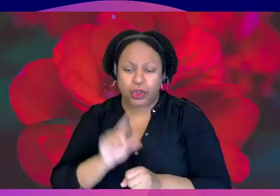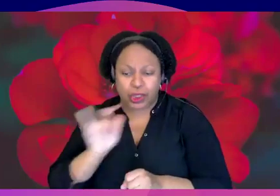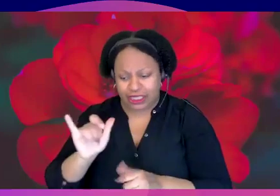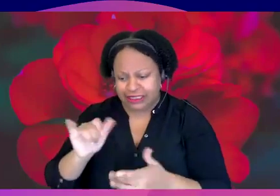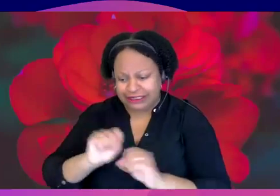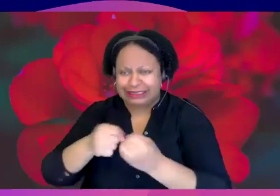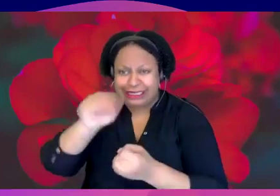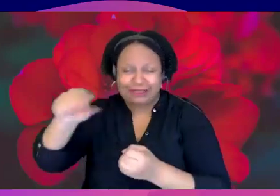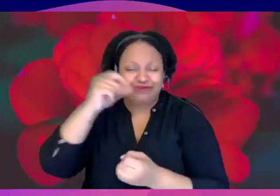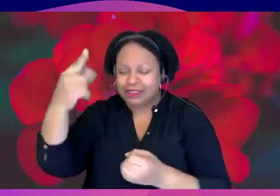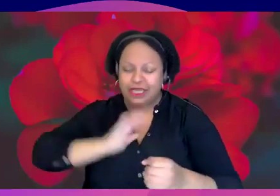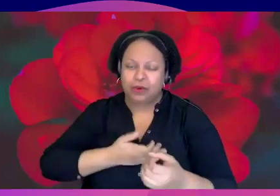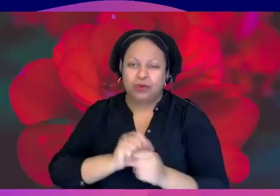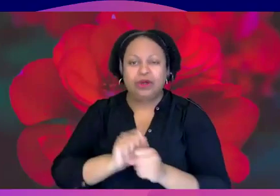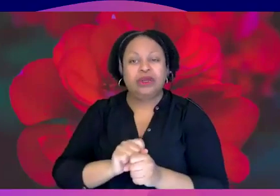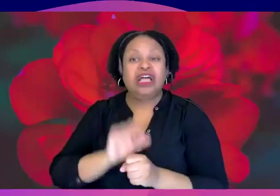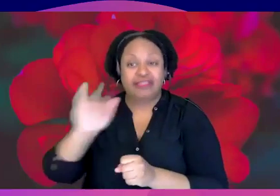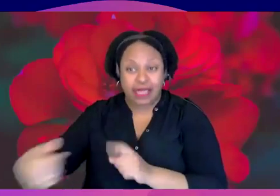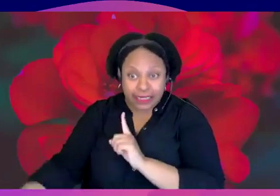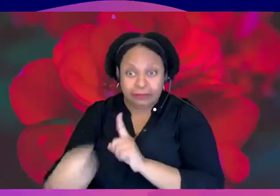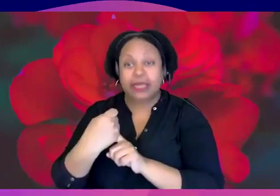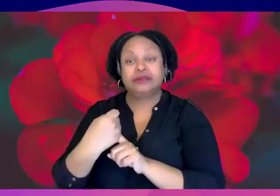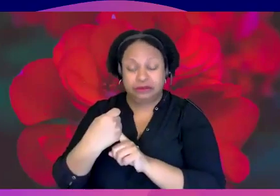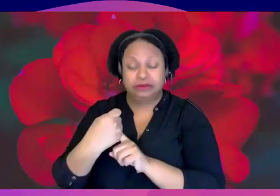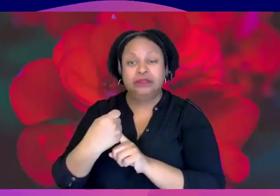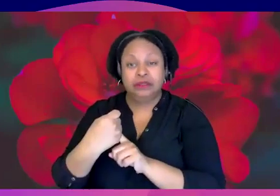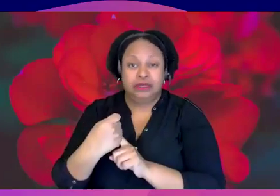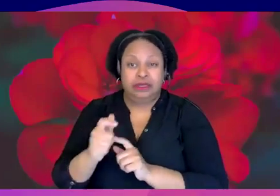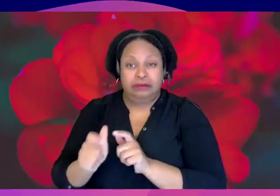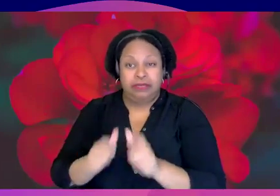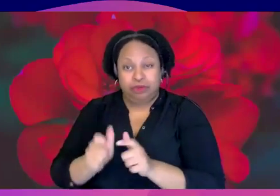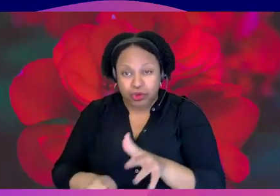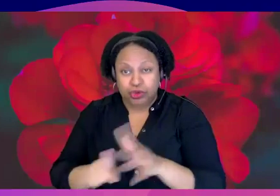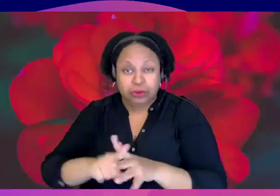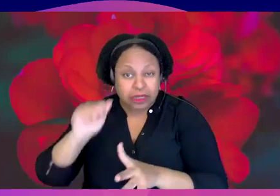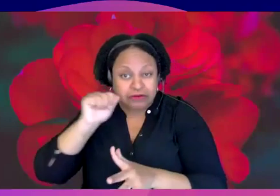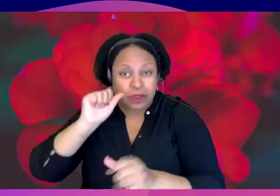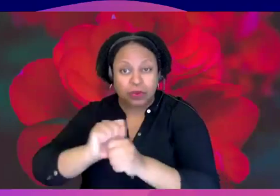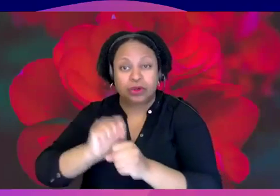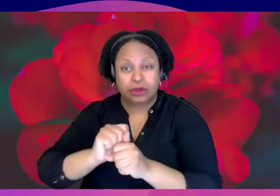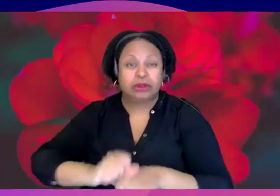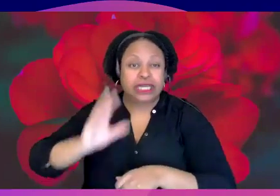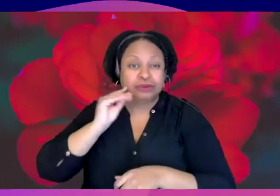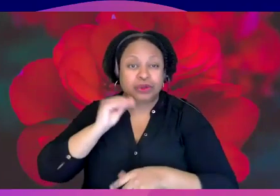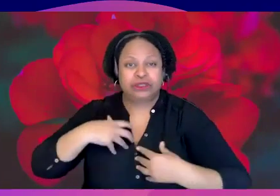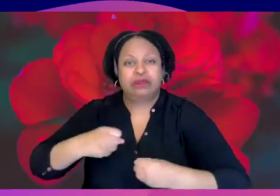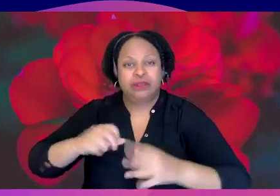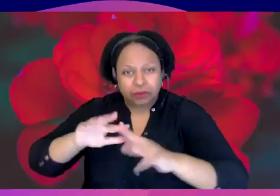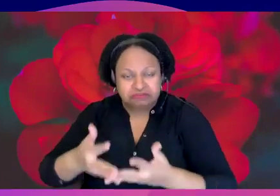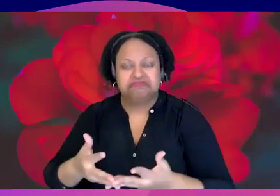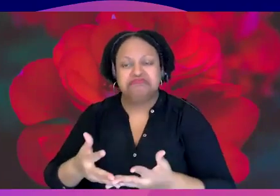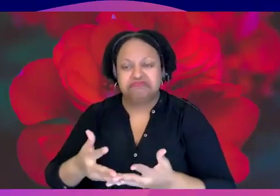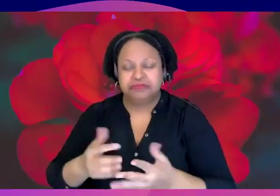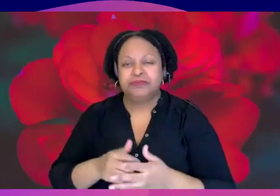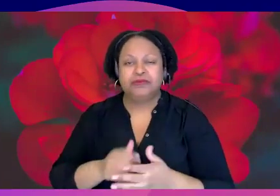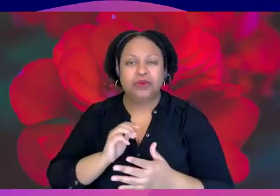society. All of those things can also impact how people really show up and experience wellness in their work. And